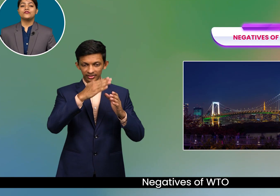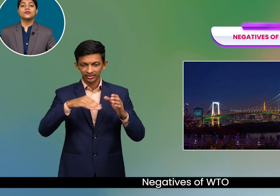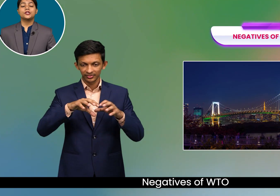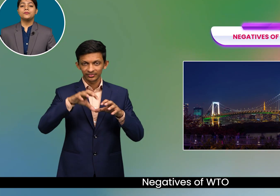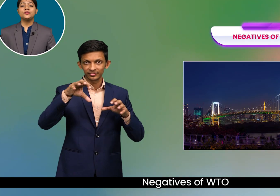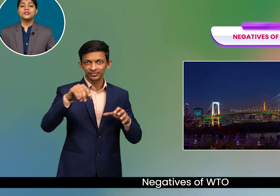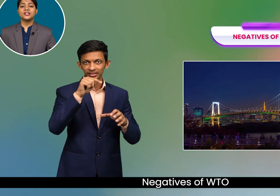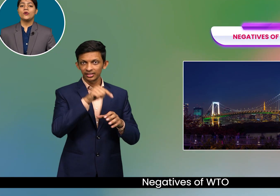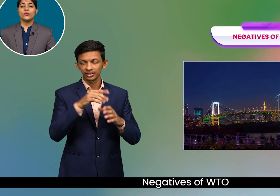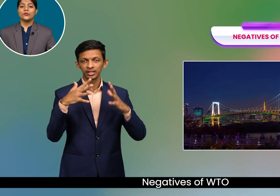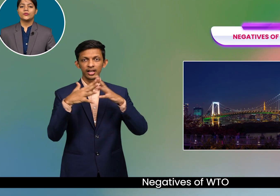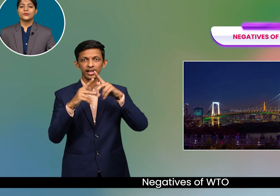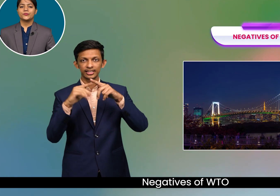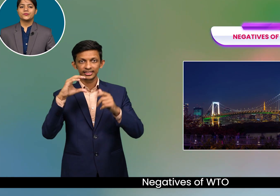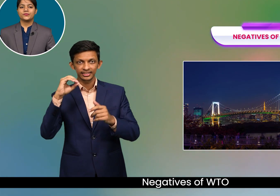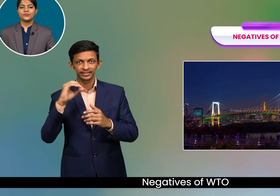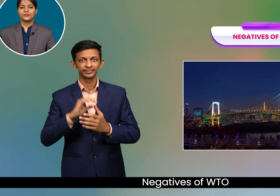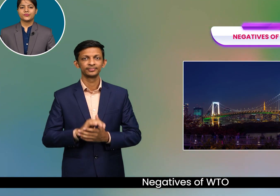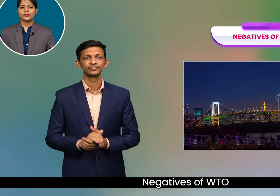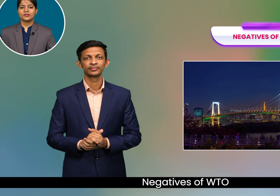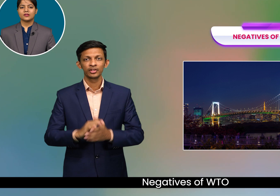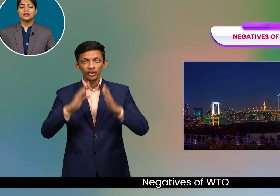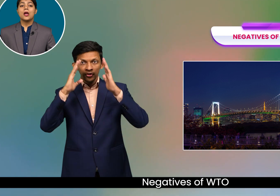Negatives of WTO.